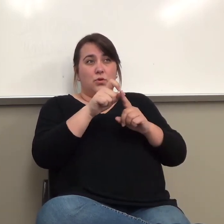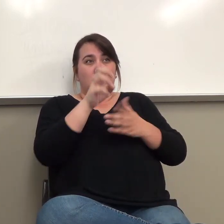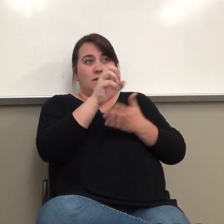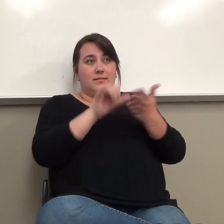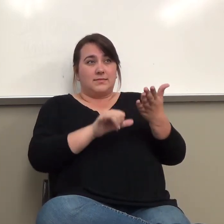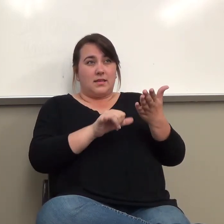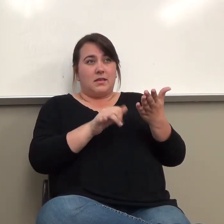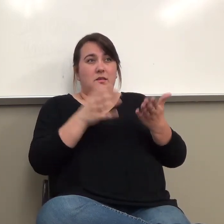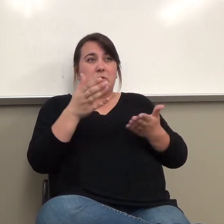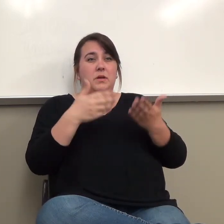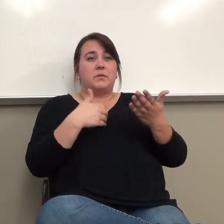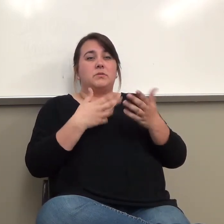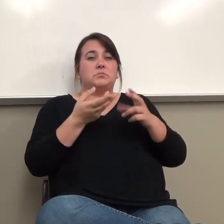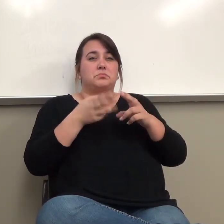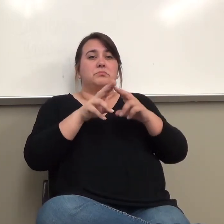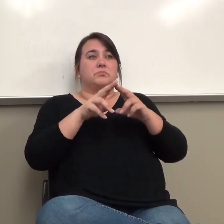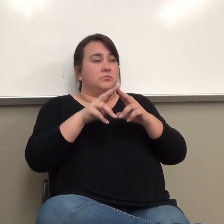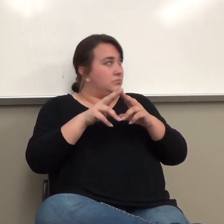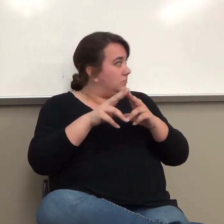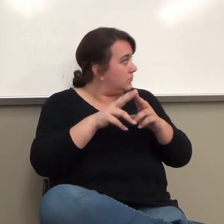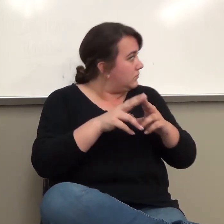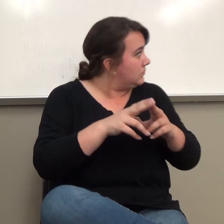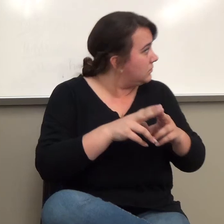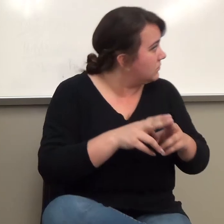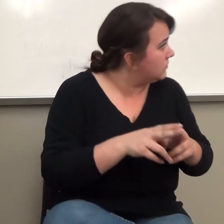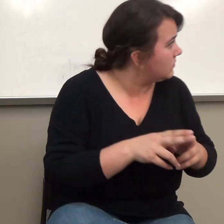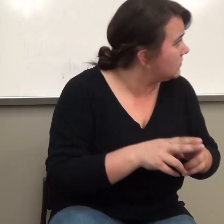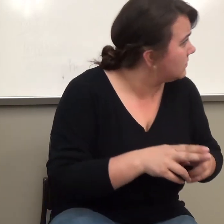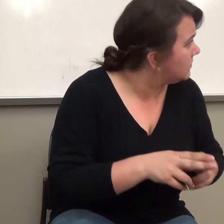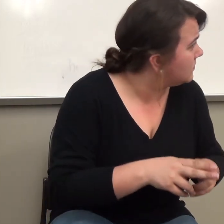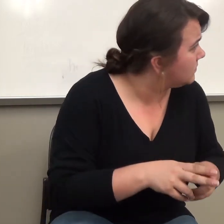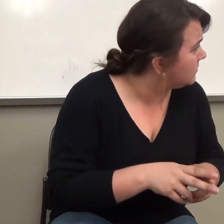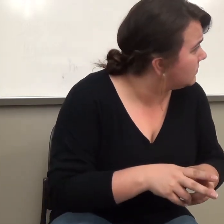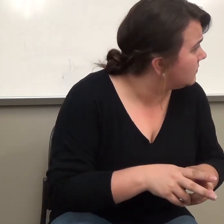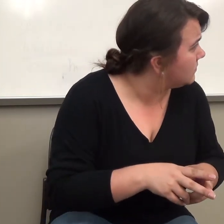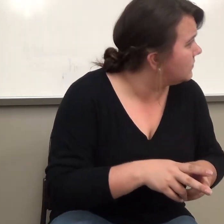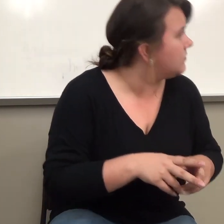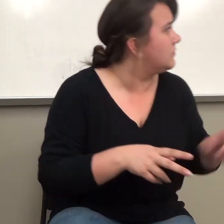off a little bit more. If I assign you a 5-page paper,